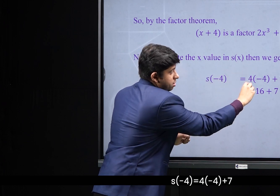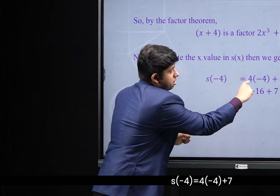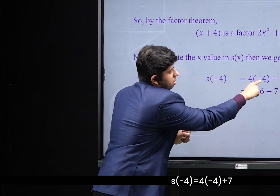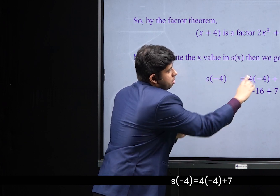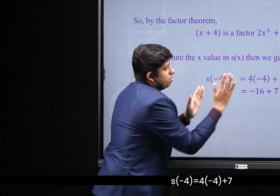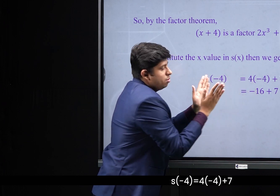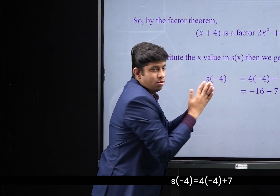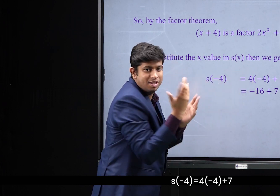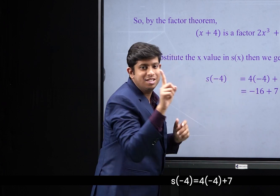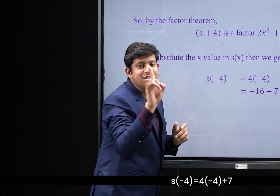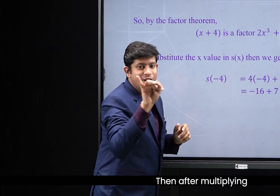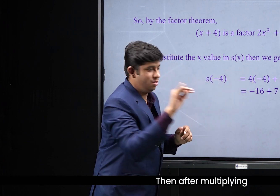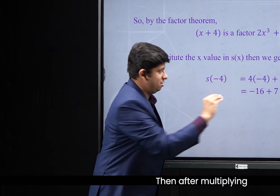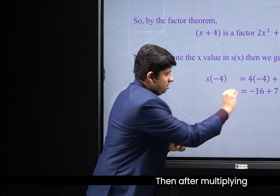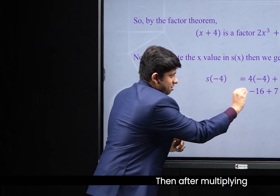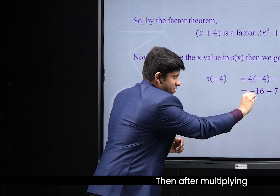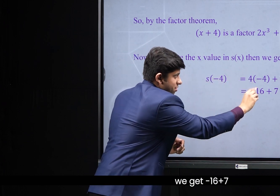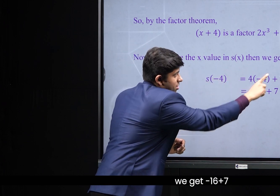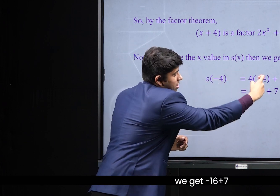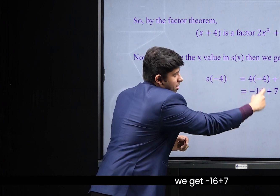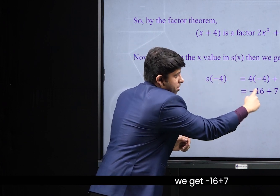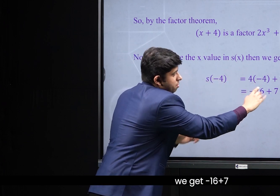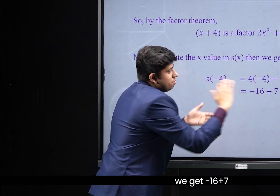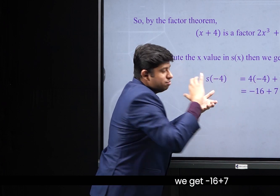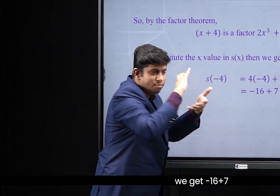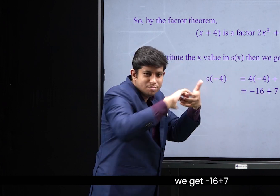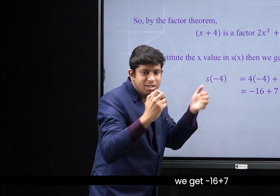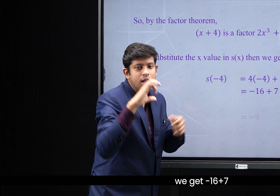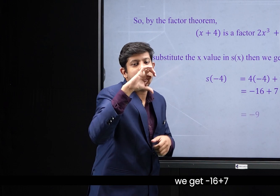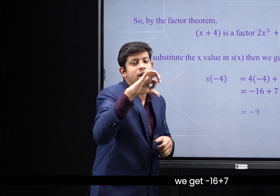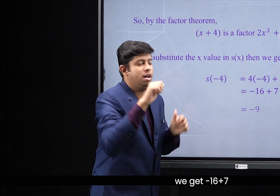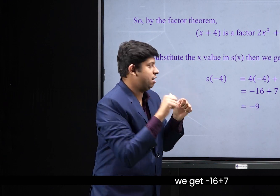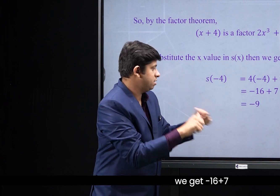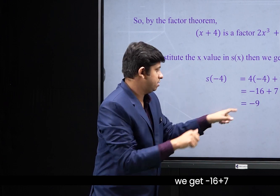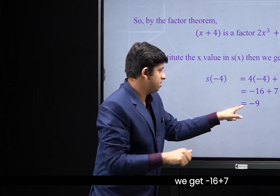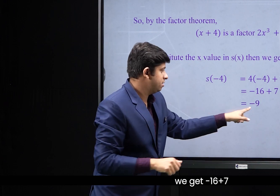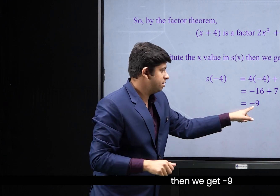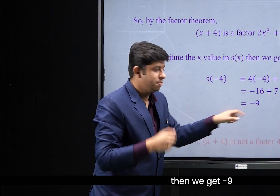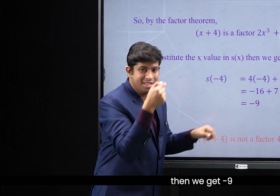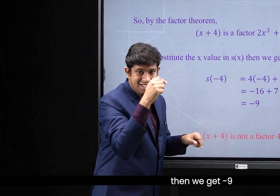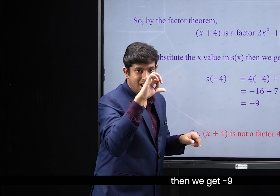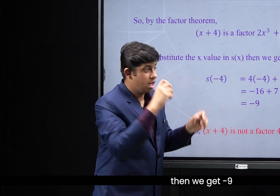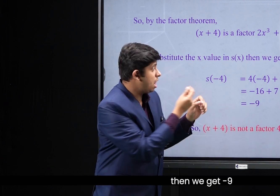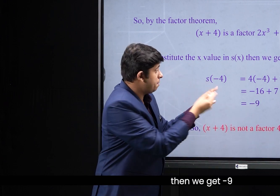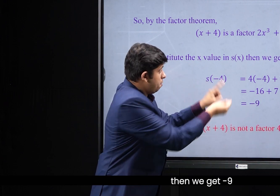plus 7. Then after multiplying we get minus 16 plus 7. Then we get minus